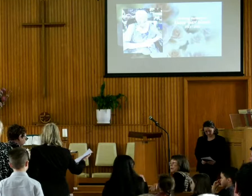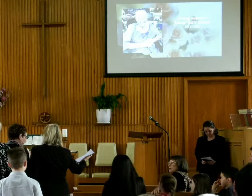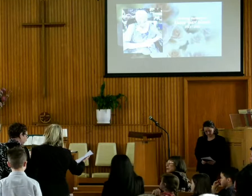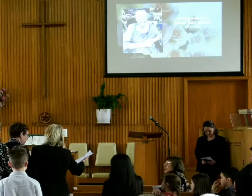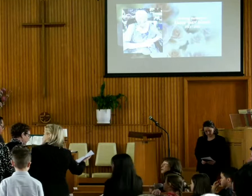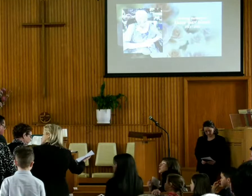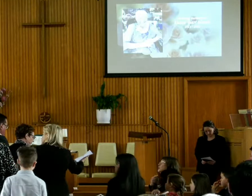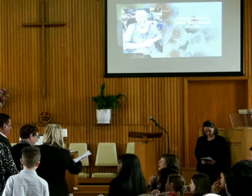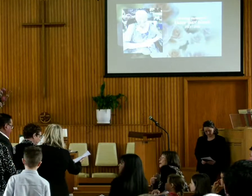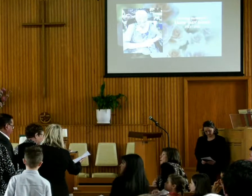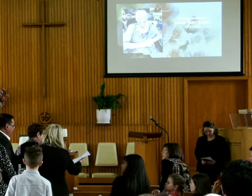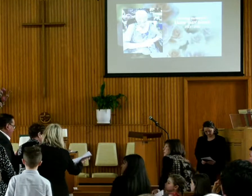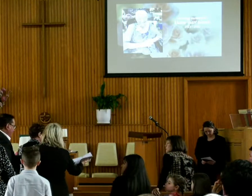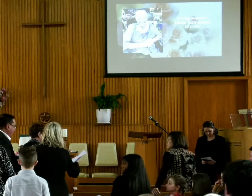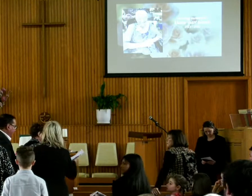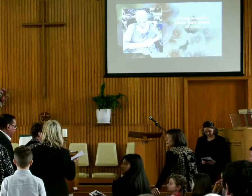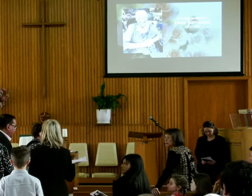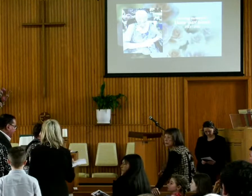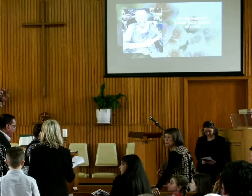Have I?